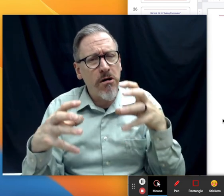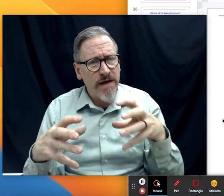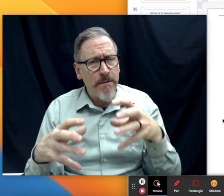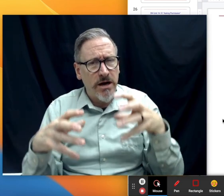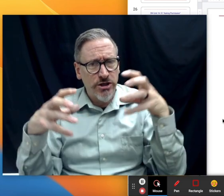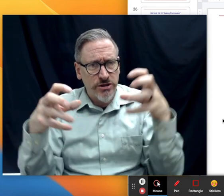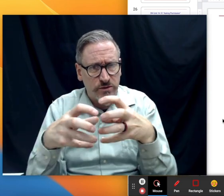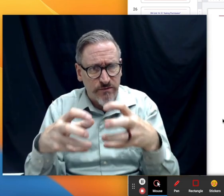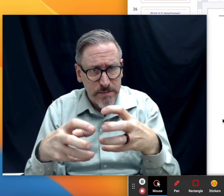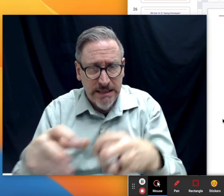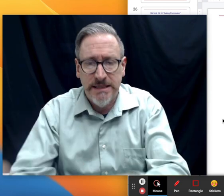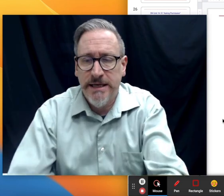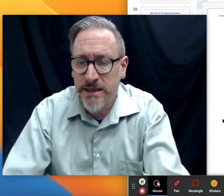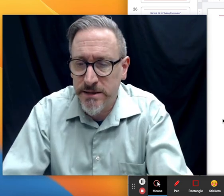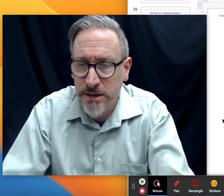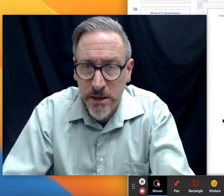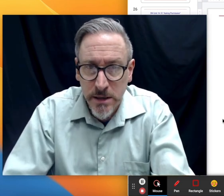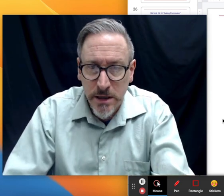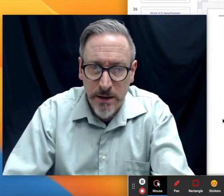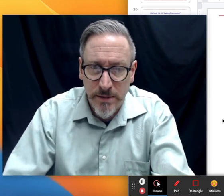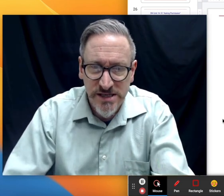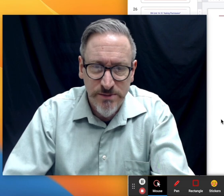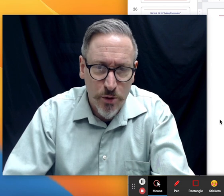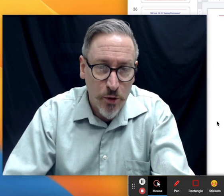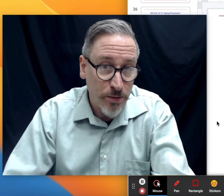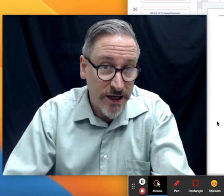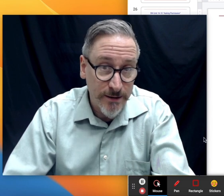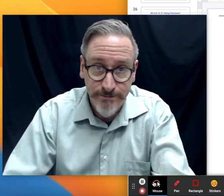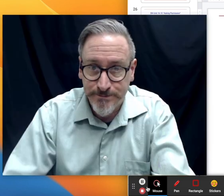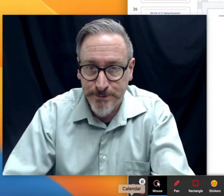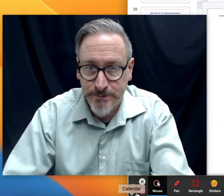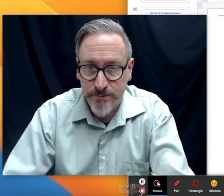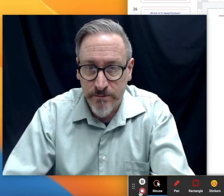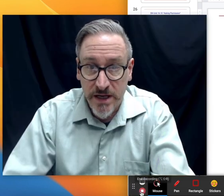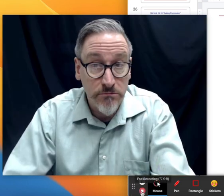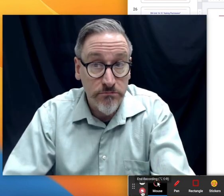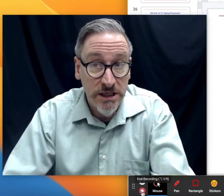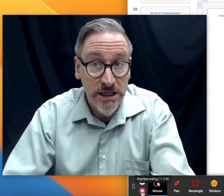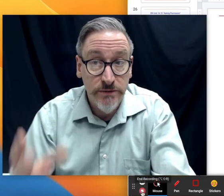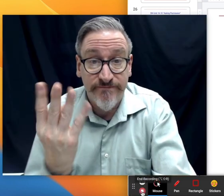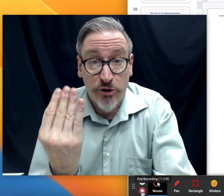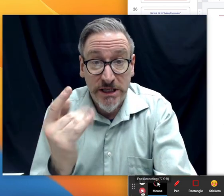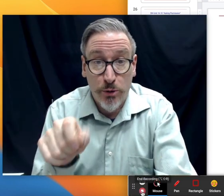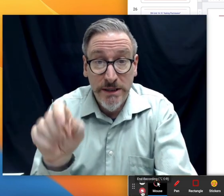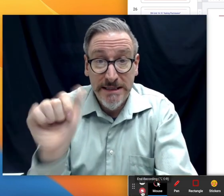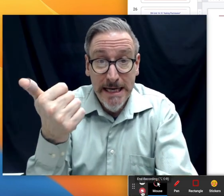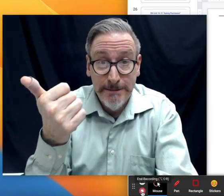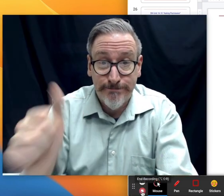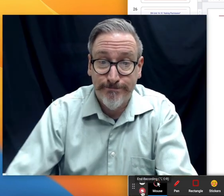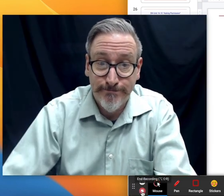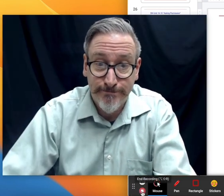not all that much sort of meat in it. It's more role playing. That's 14.10.